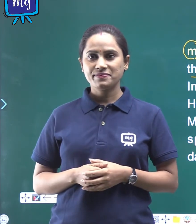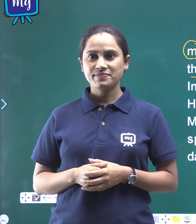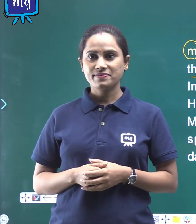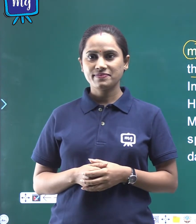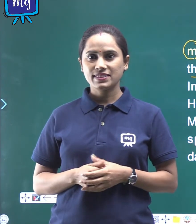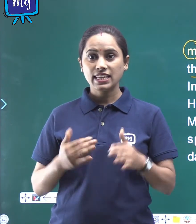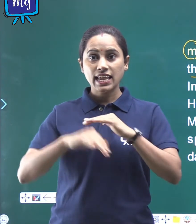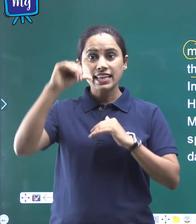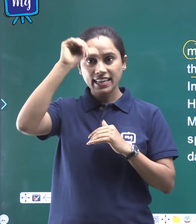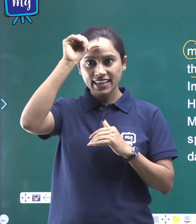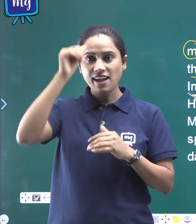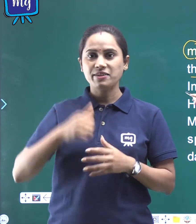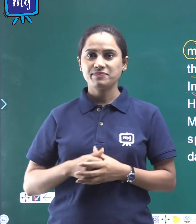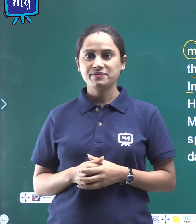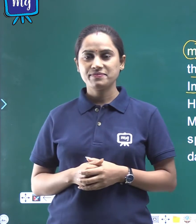in India